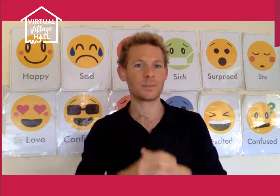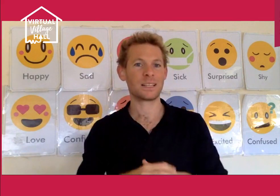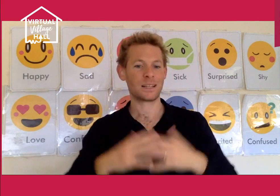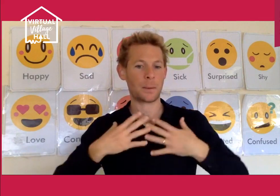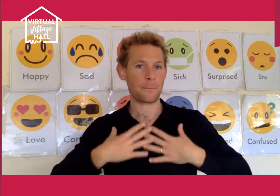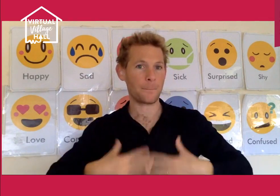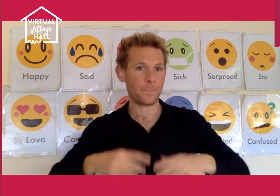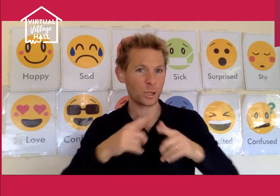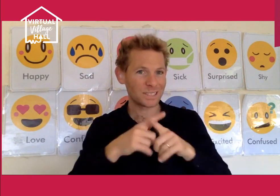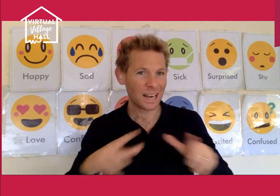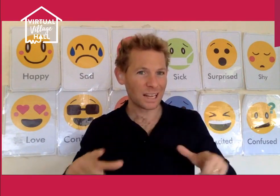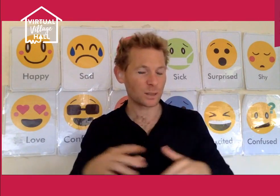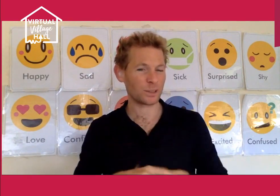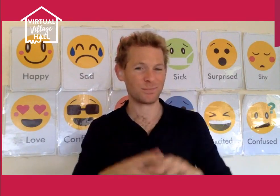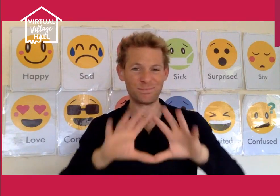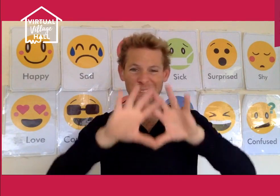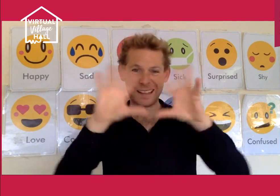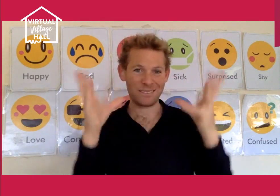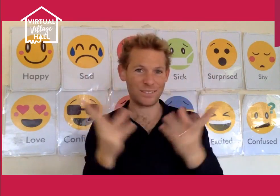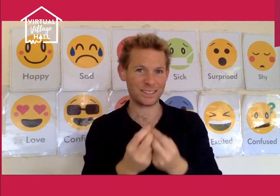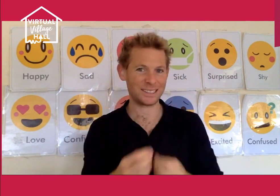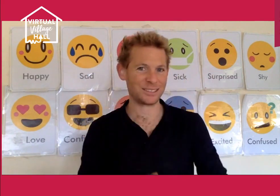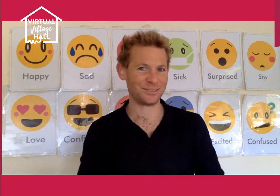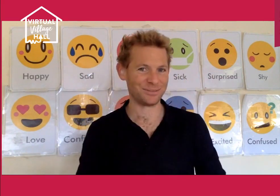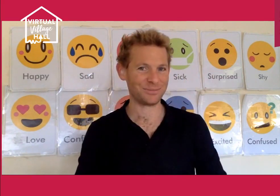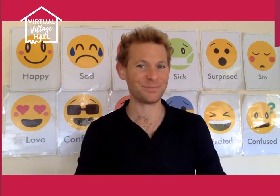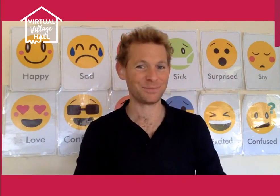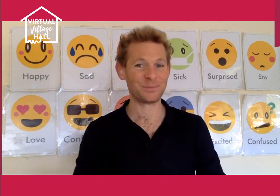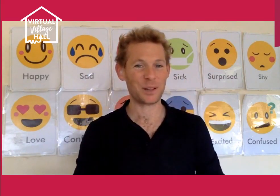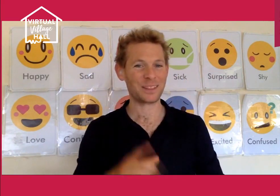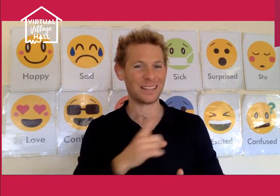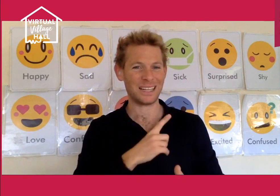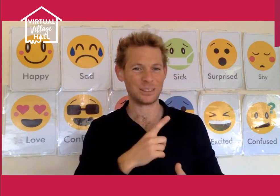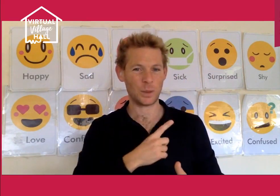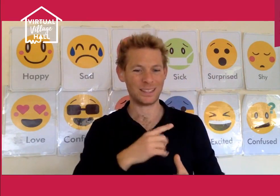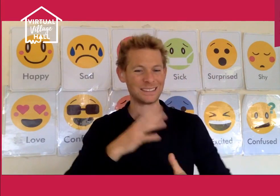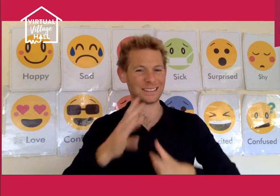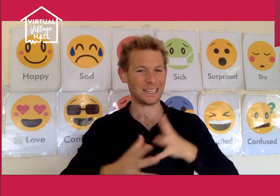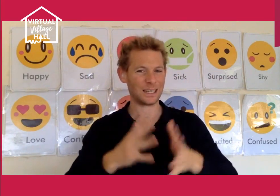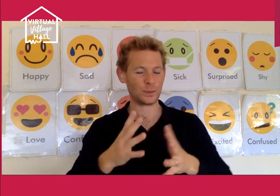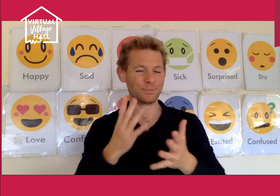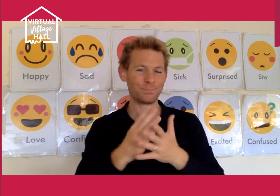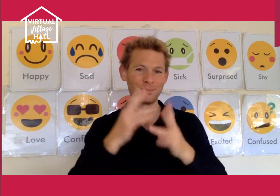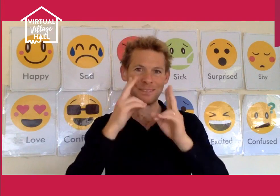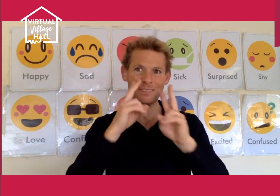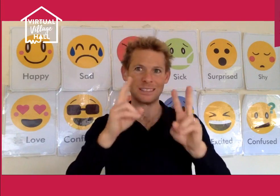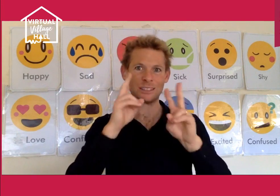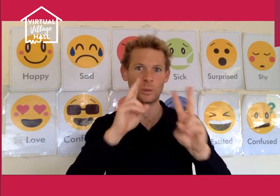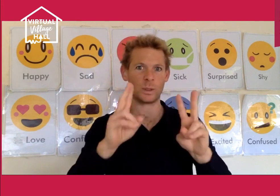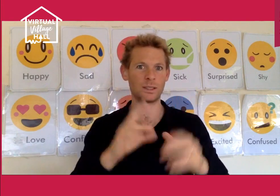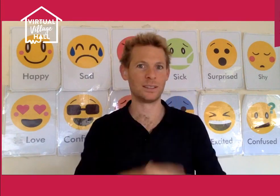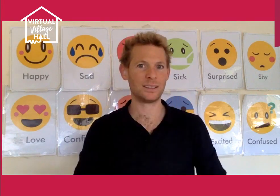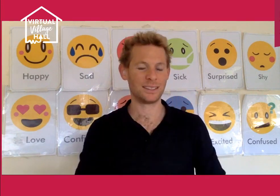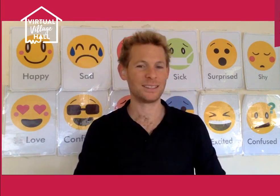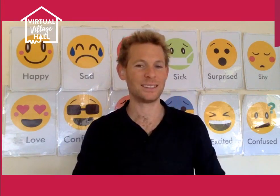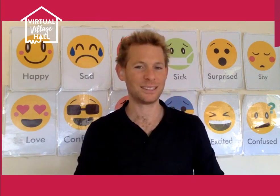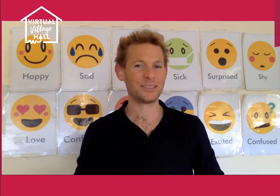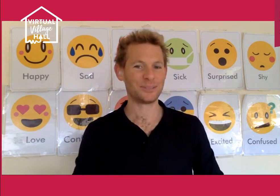itself, as well as the body language. So, it's a whole a whole body language, and it's